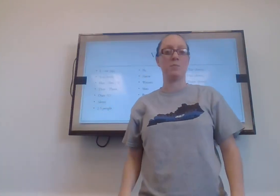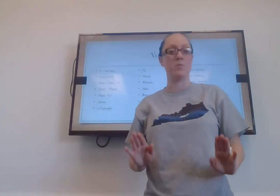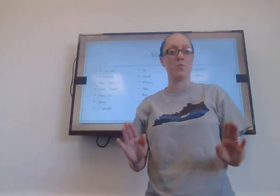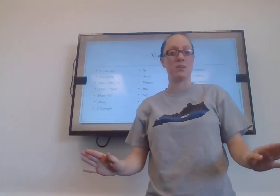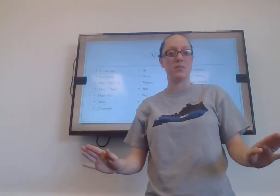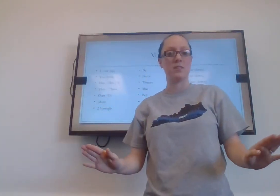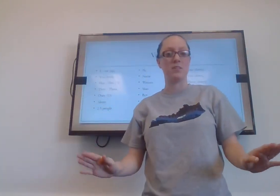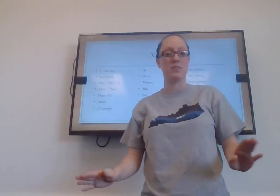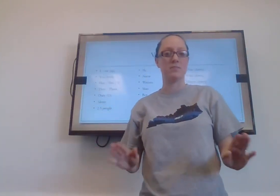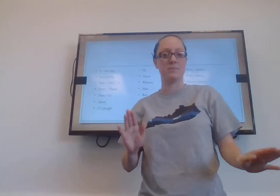be more,